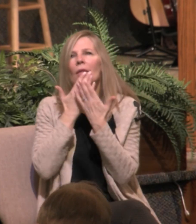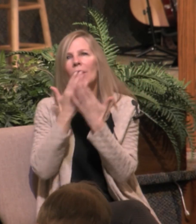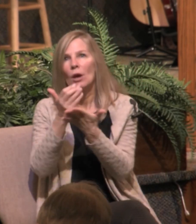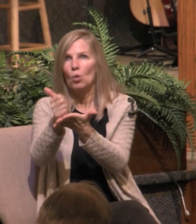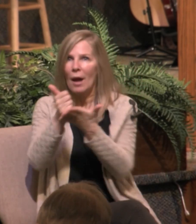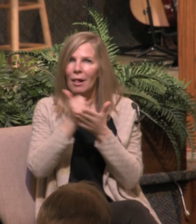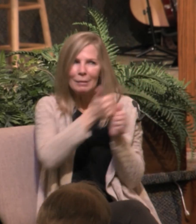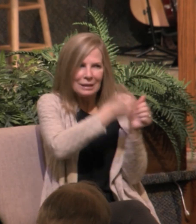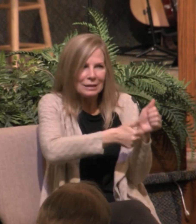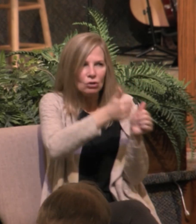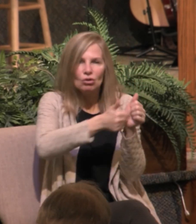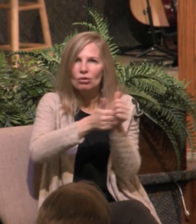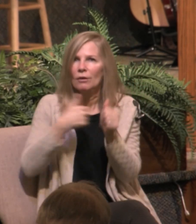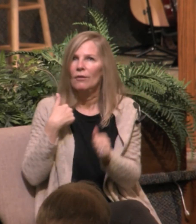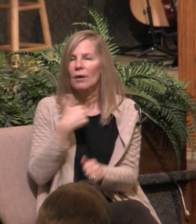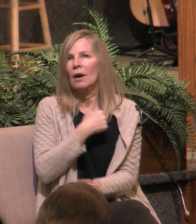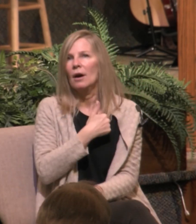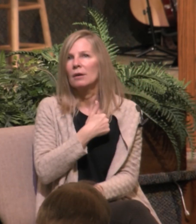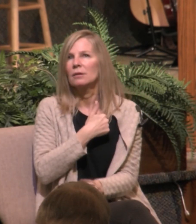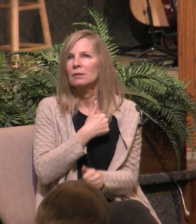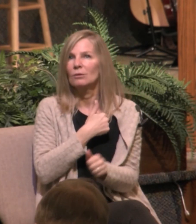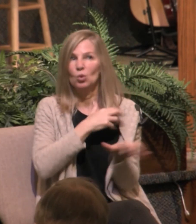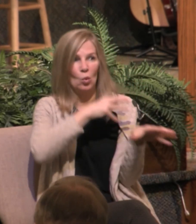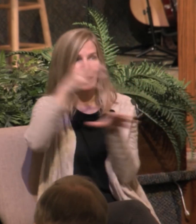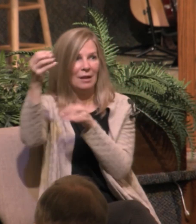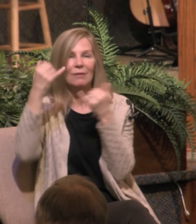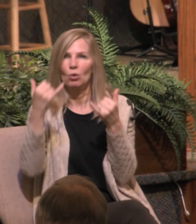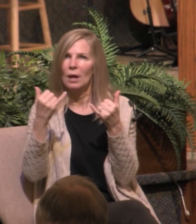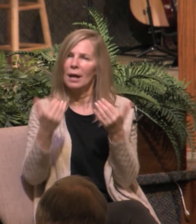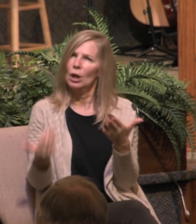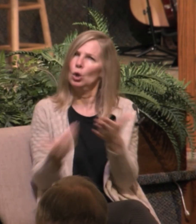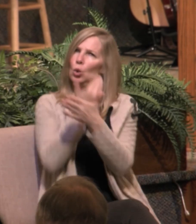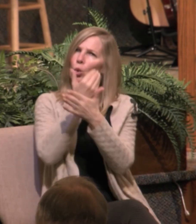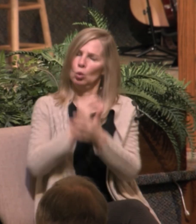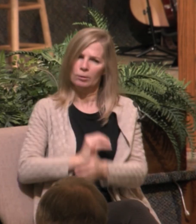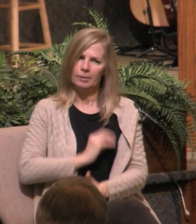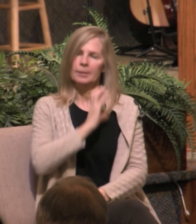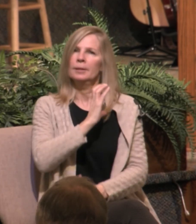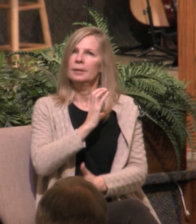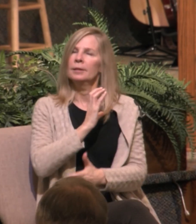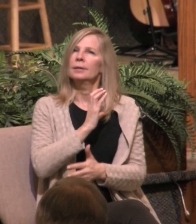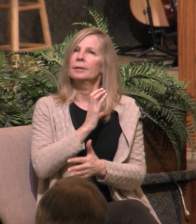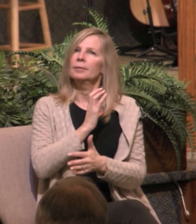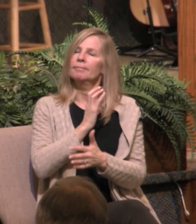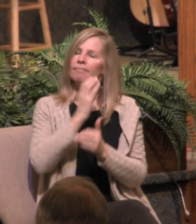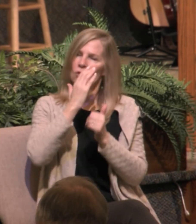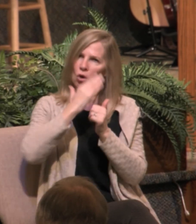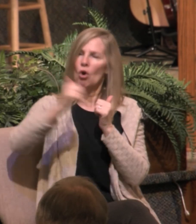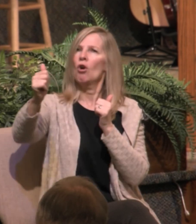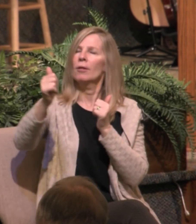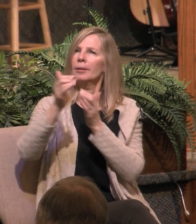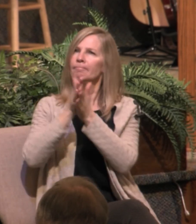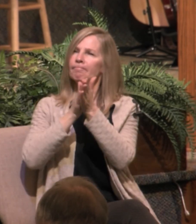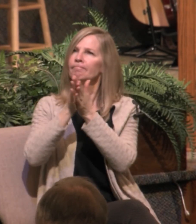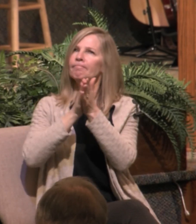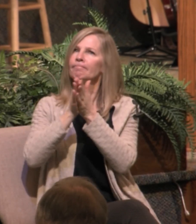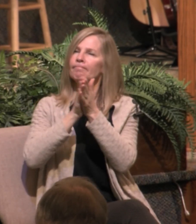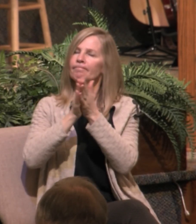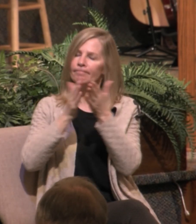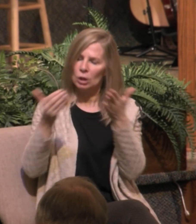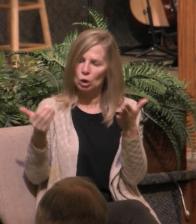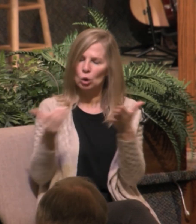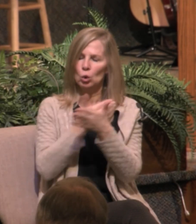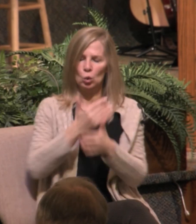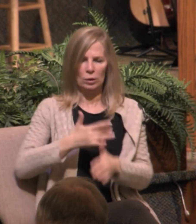each one of us to leave here with a renewed sense of calling, a